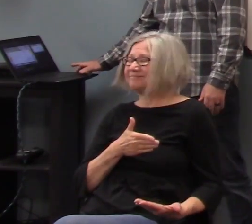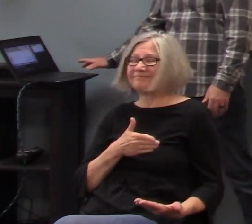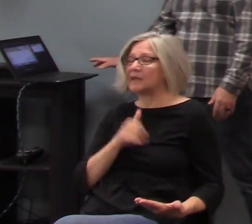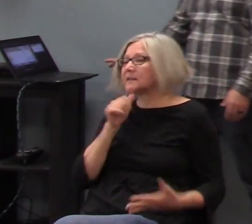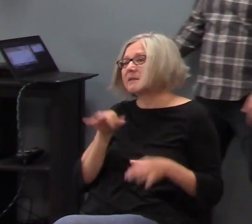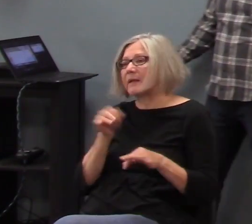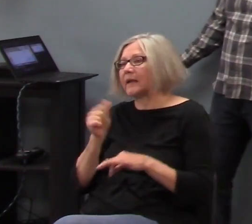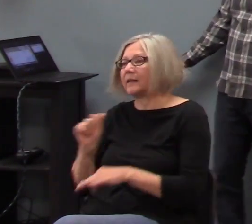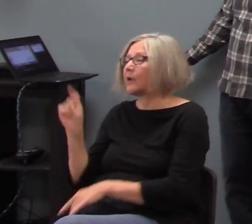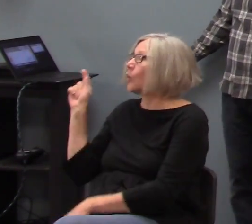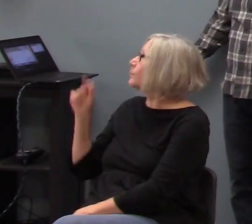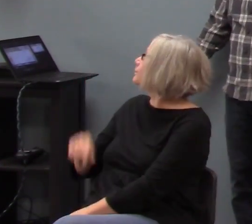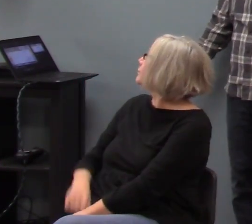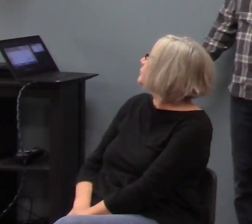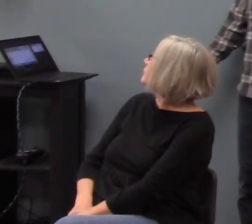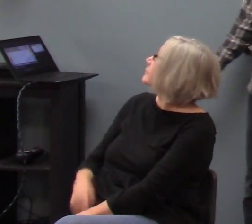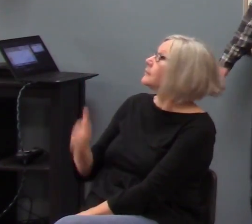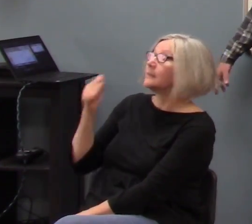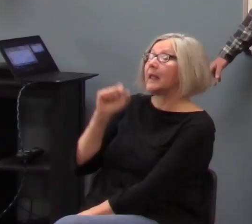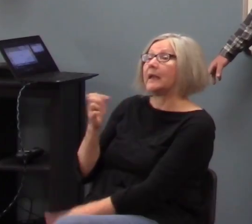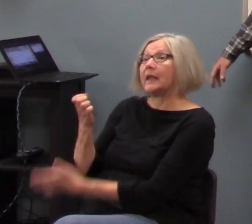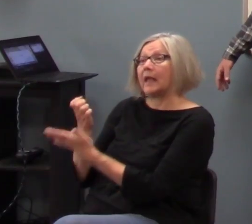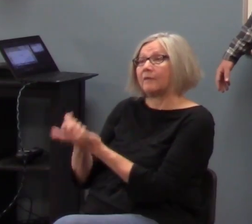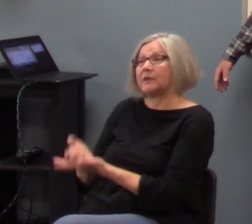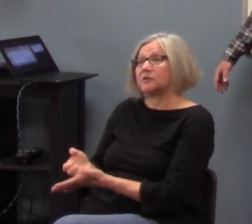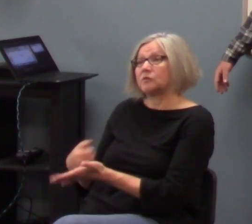this is fun. I had a really cool slide. Is there any evidence to support this?